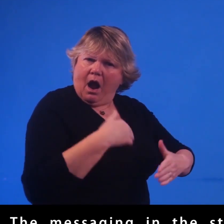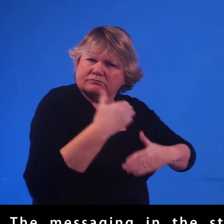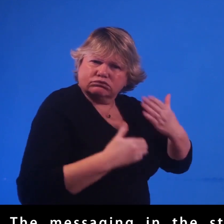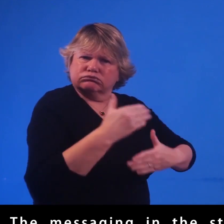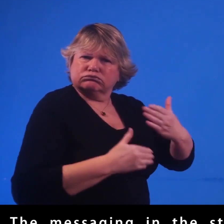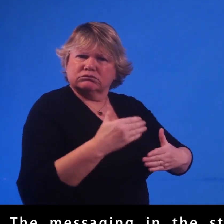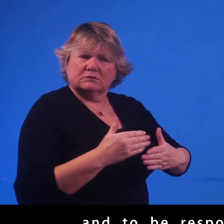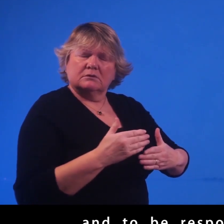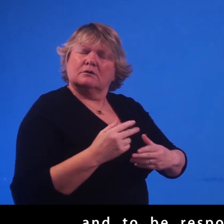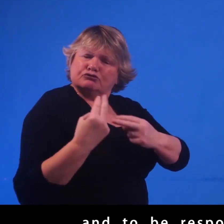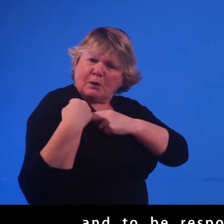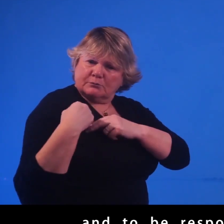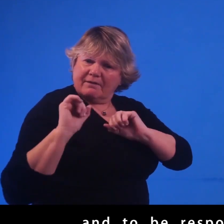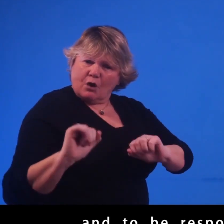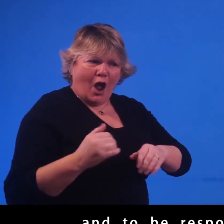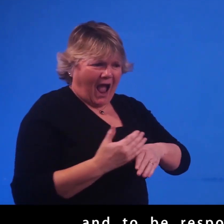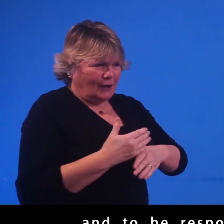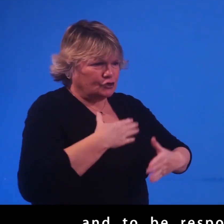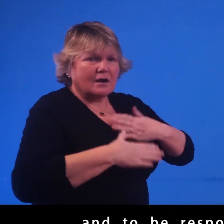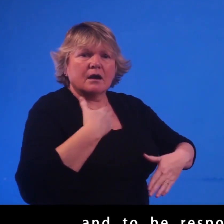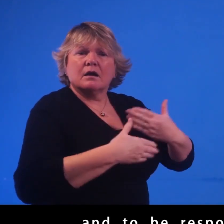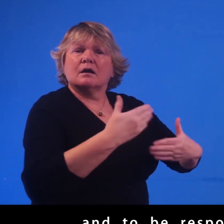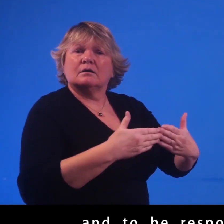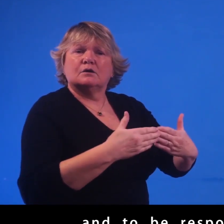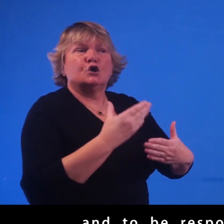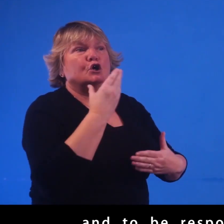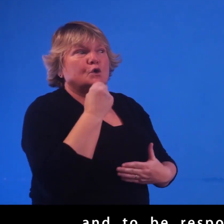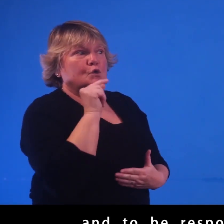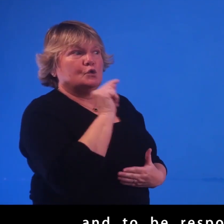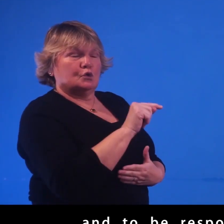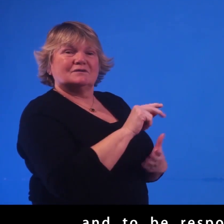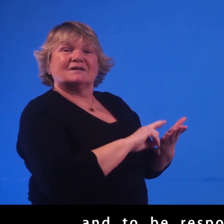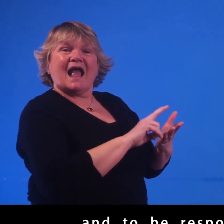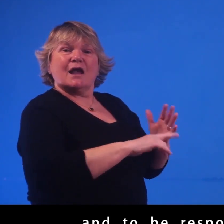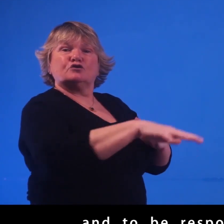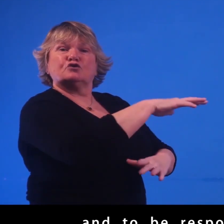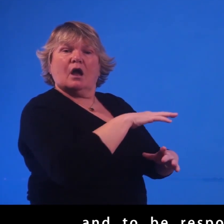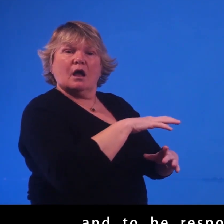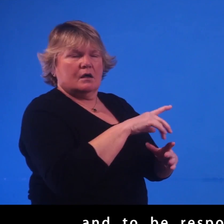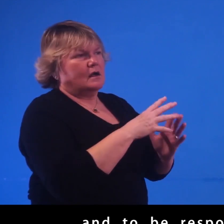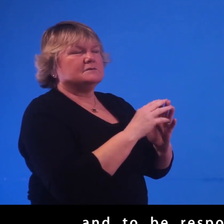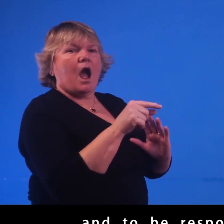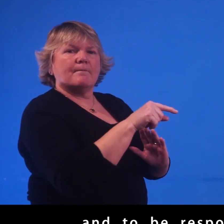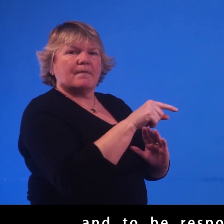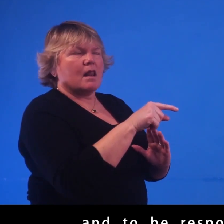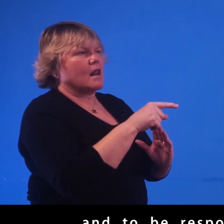hard and to be responsible in their actions, using nature as an example to teach from.